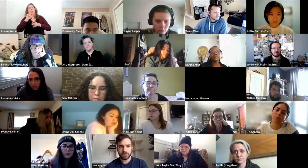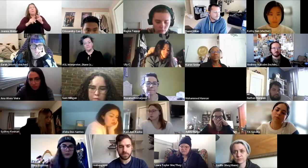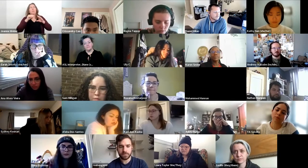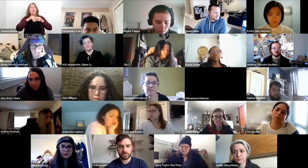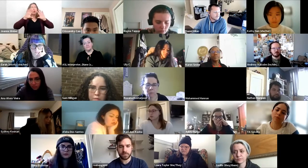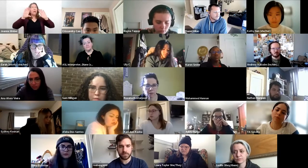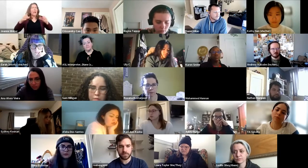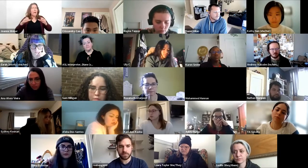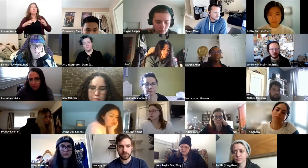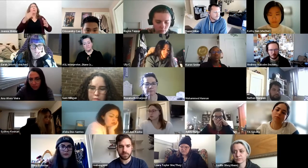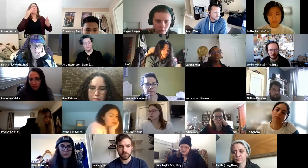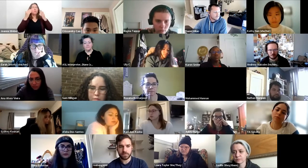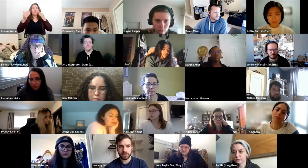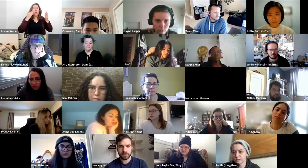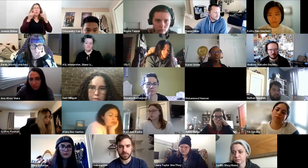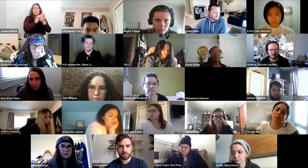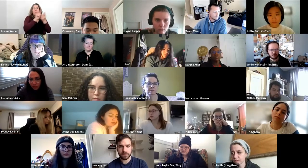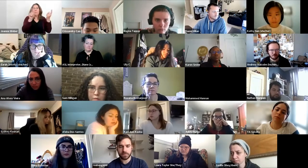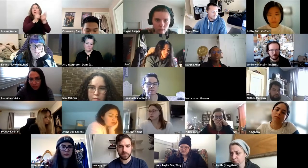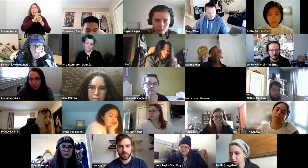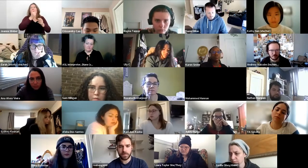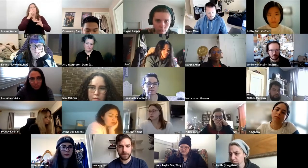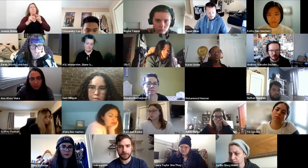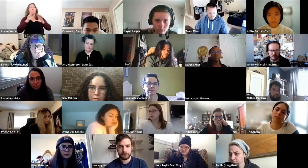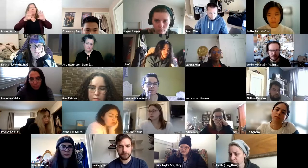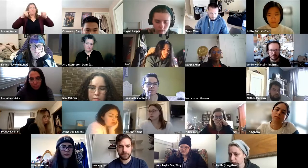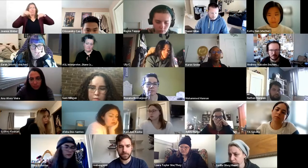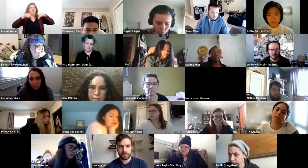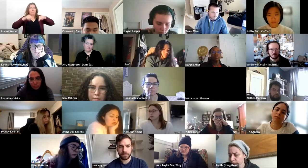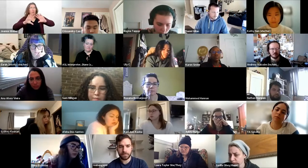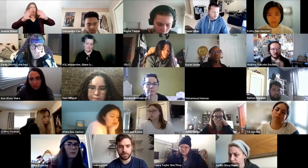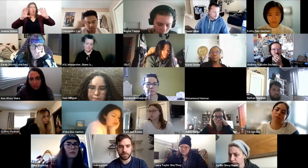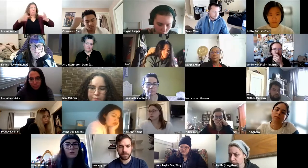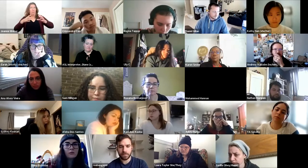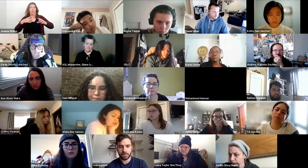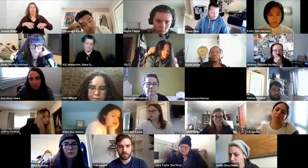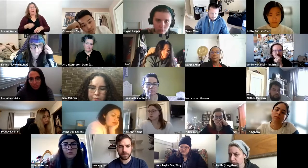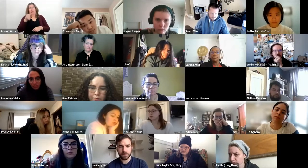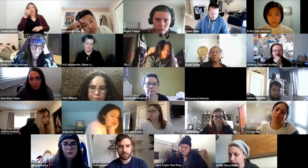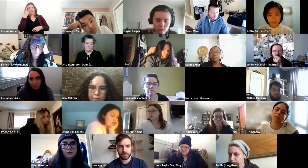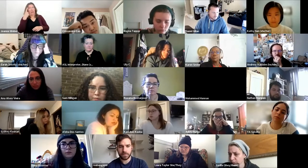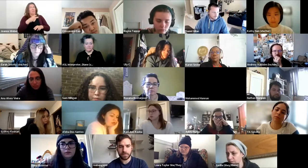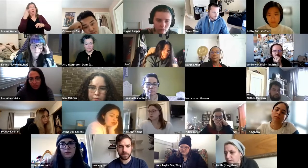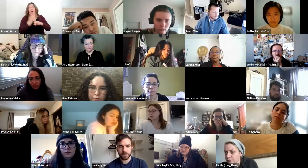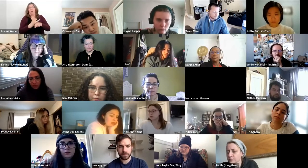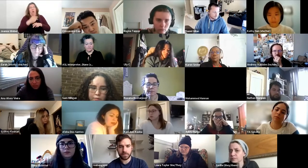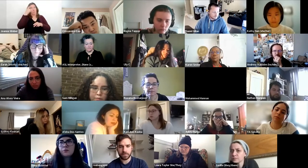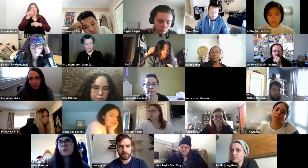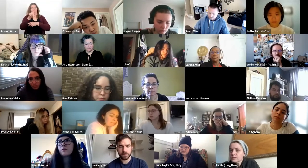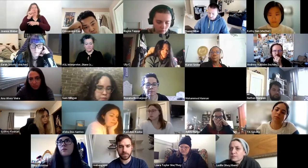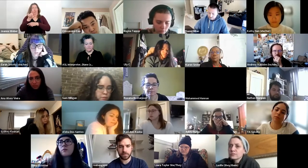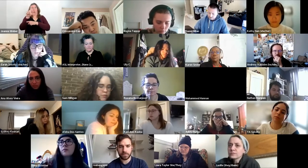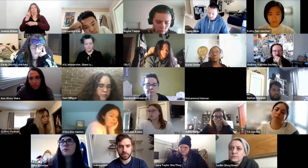have discussions with your peers. You will be able to ask questions and have live people answer you